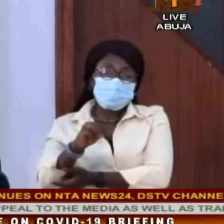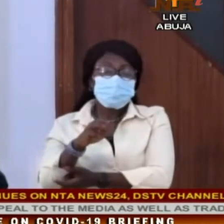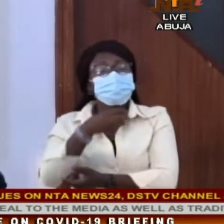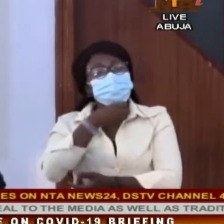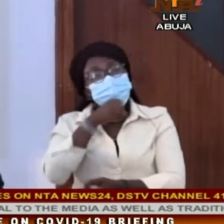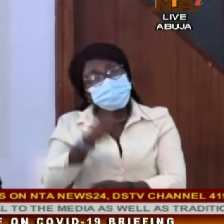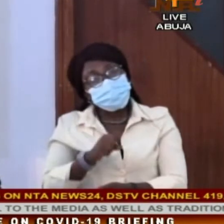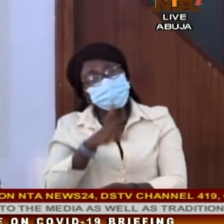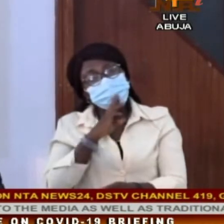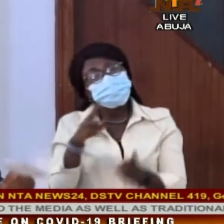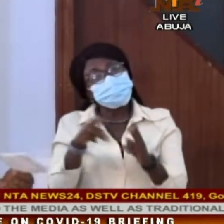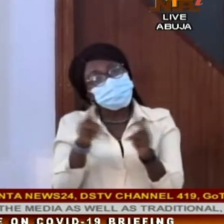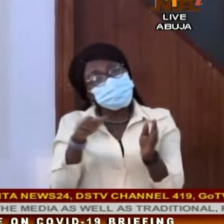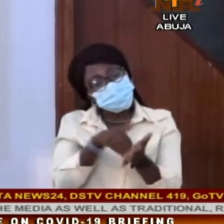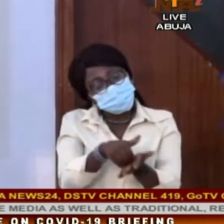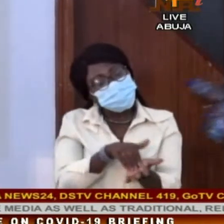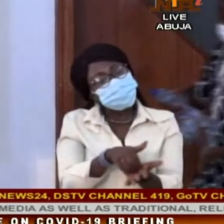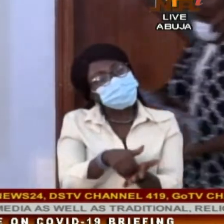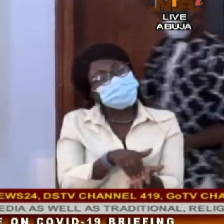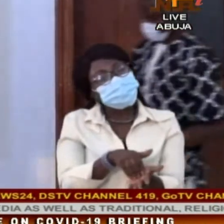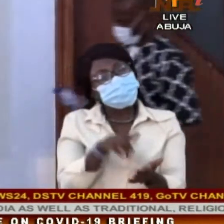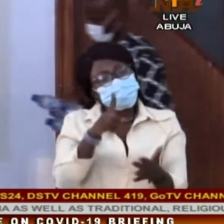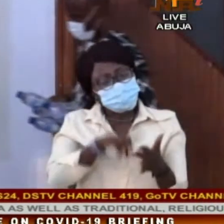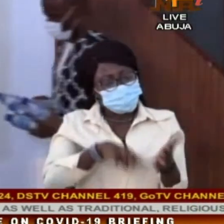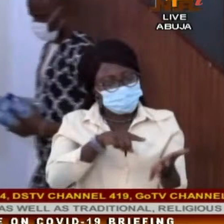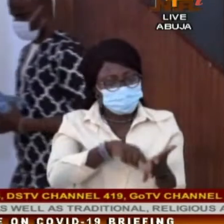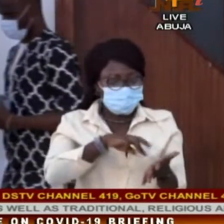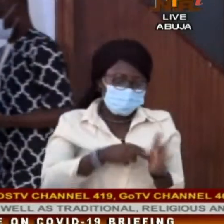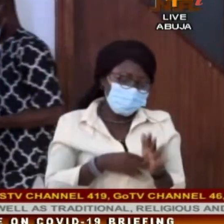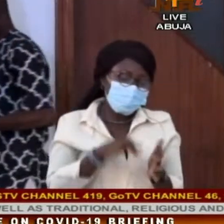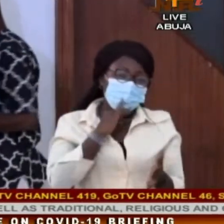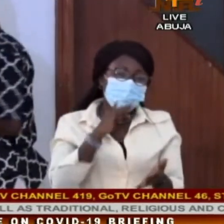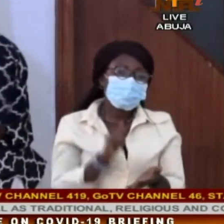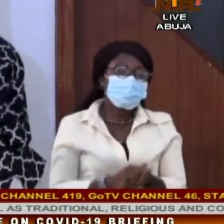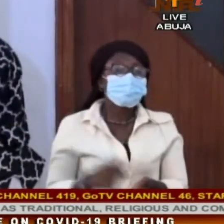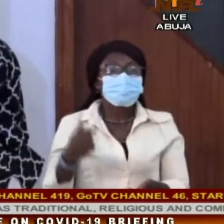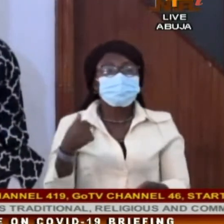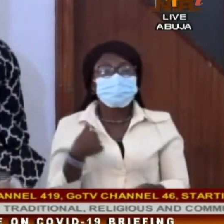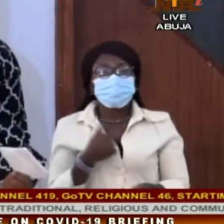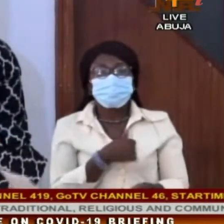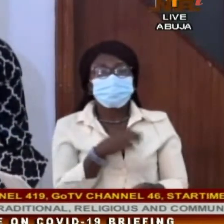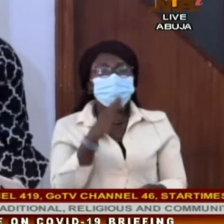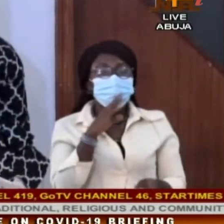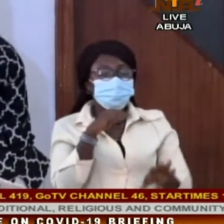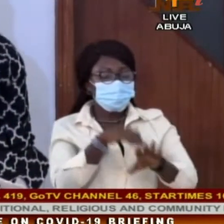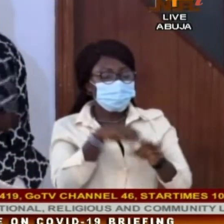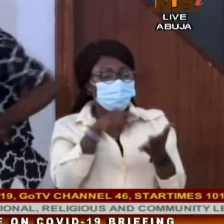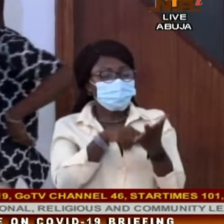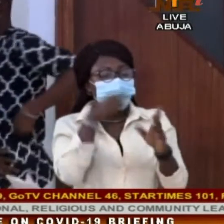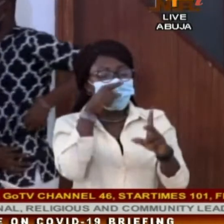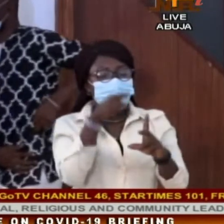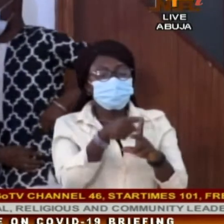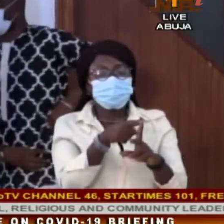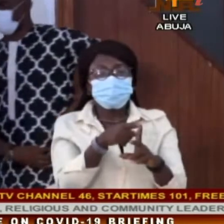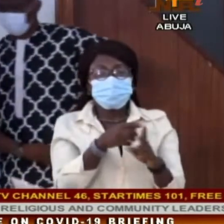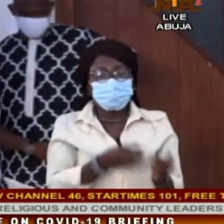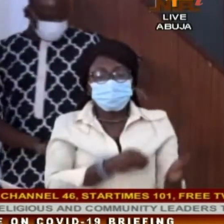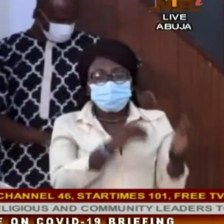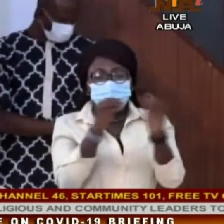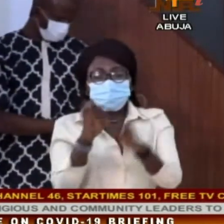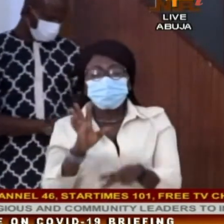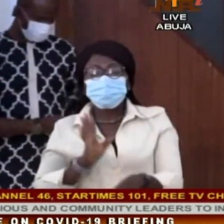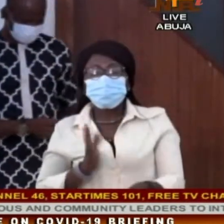critical roles to play to ensure that this scourge